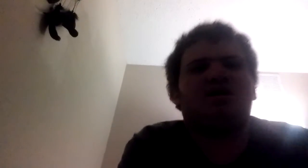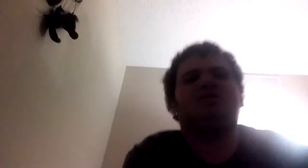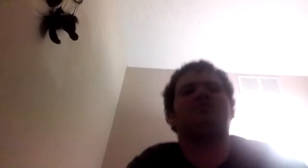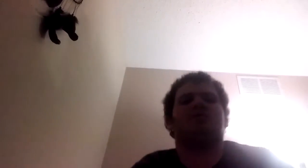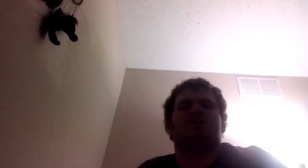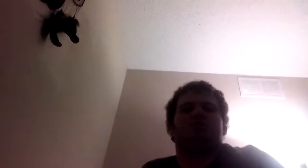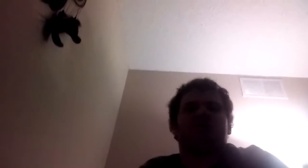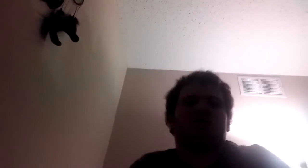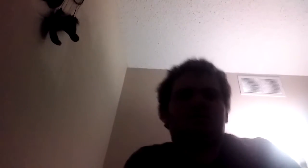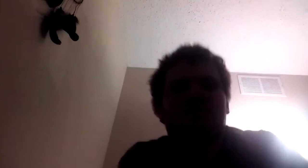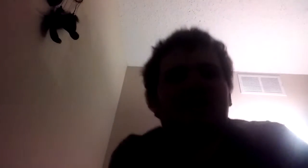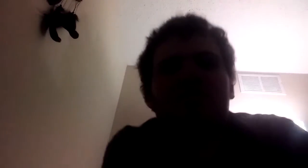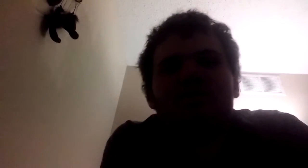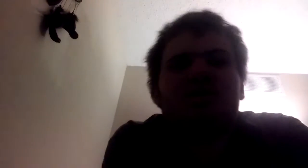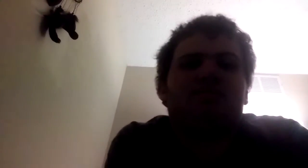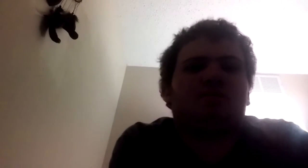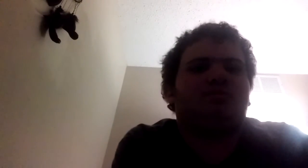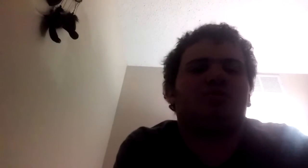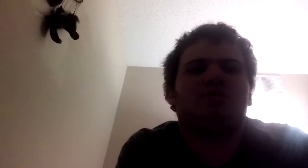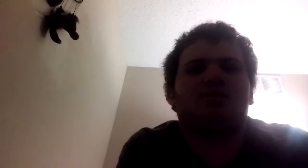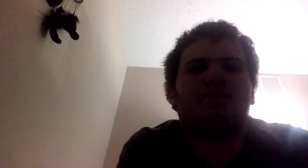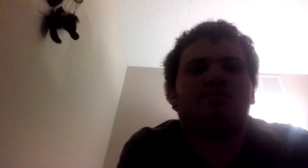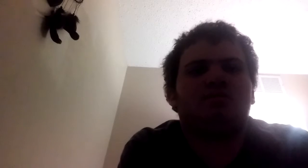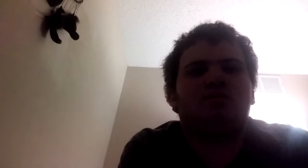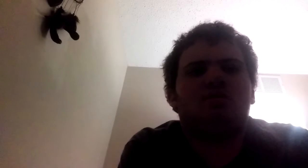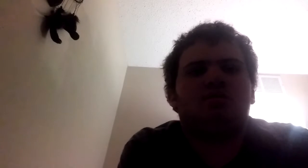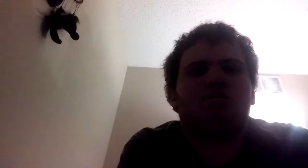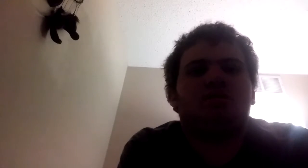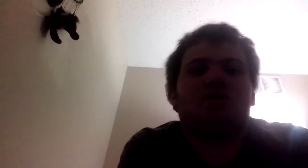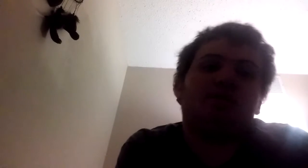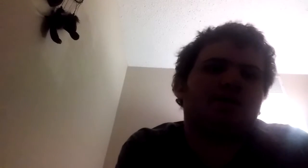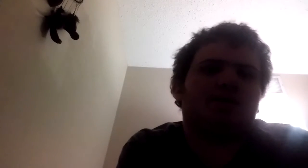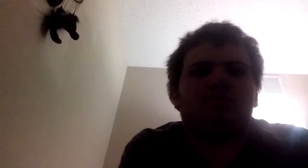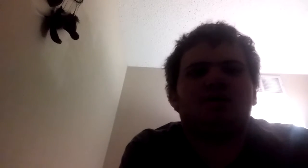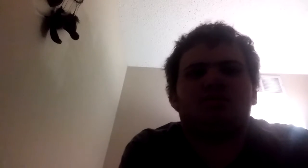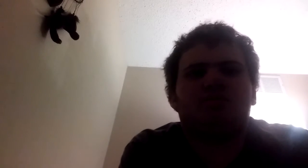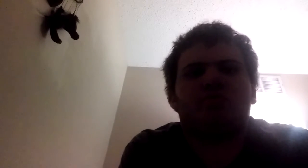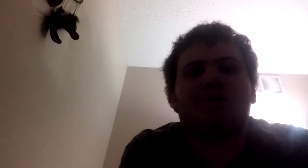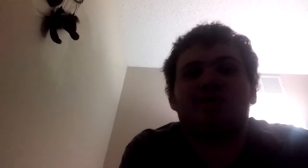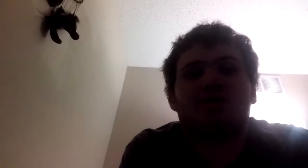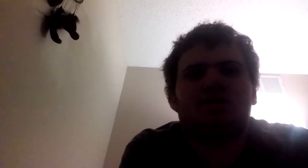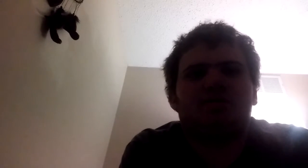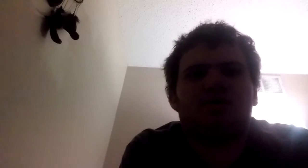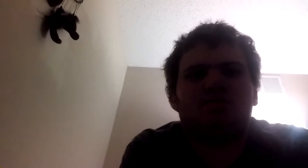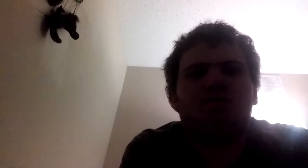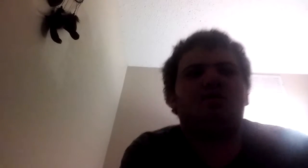I know it's been a while because I've been just busy with moving and stuff, and I'm also getting a new kitten. Well, my brother's getting a new kitten.